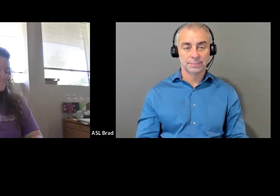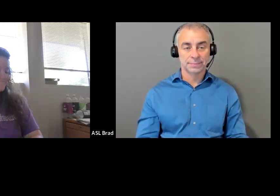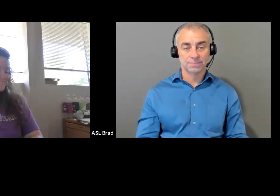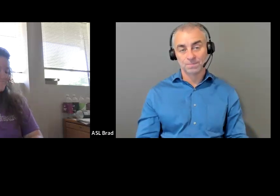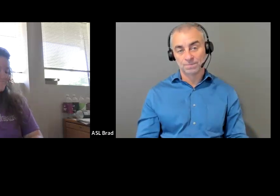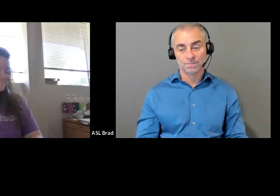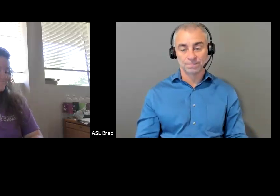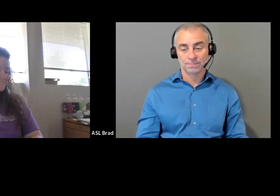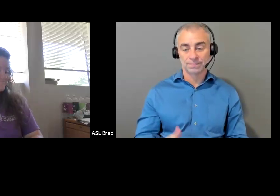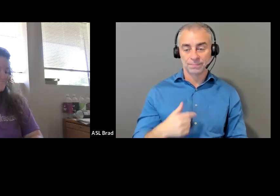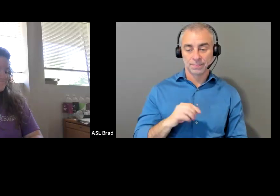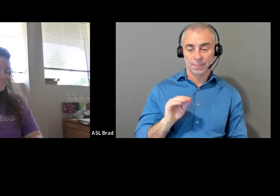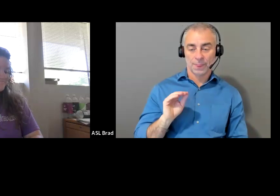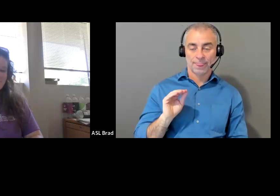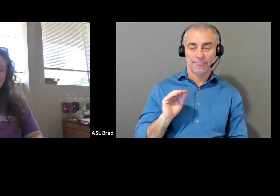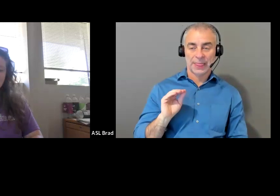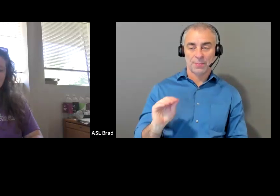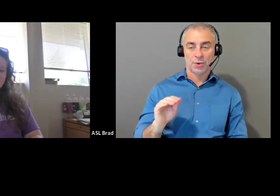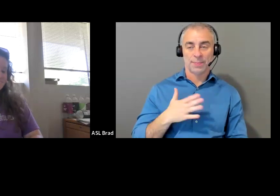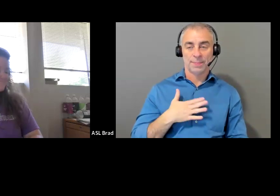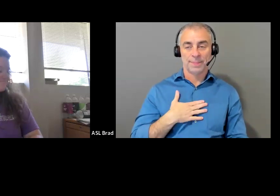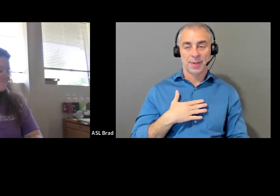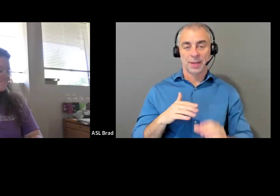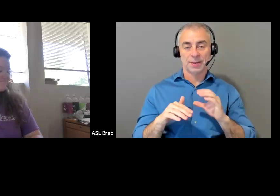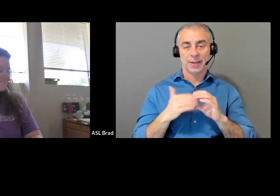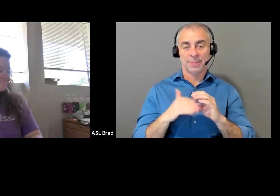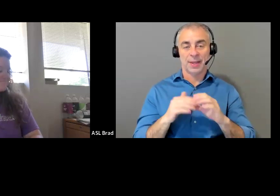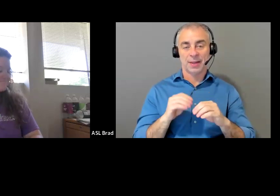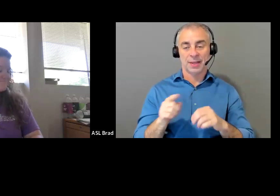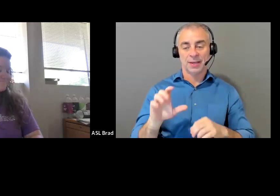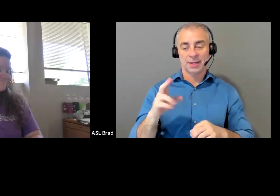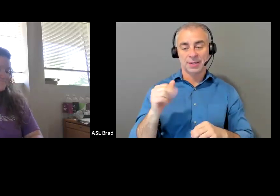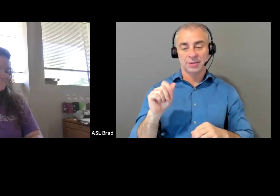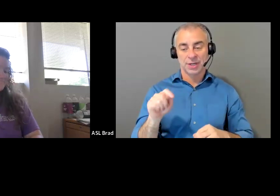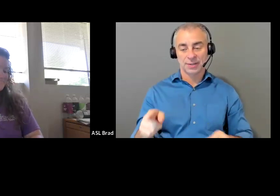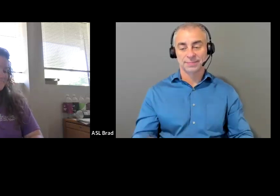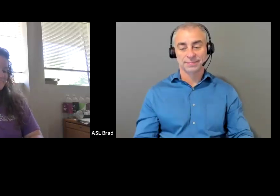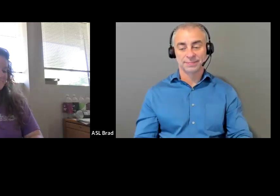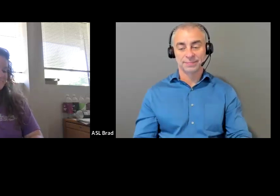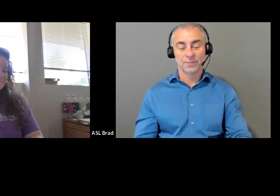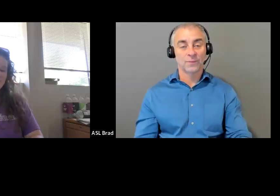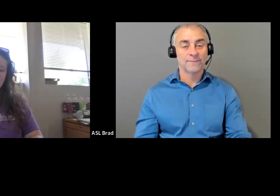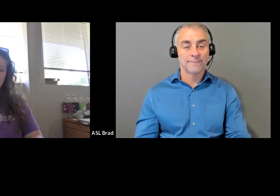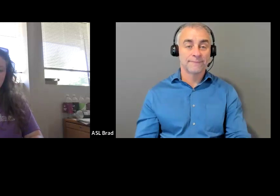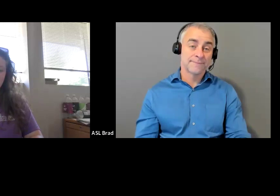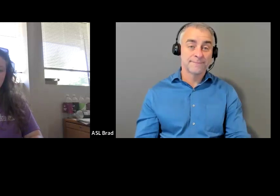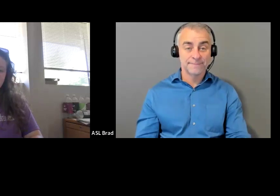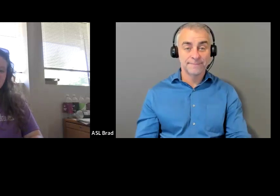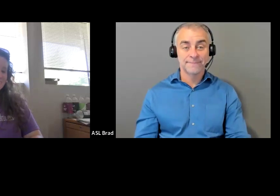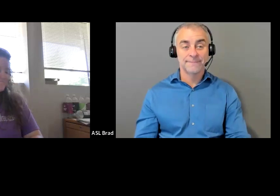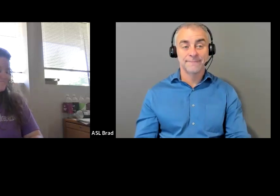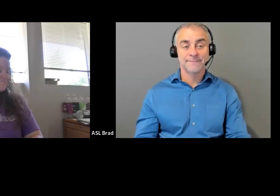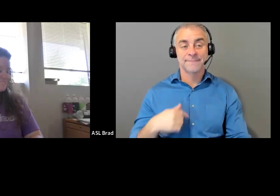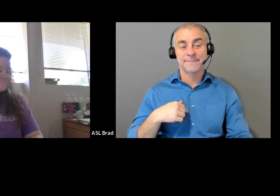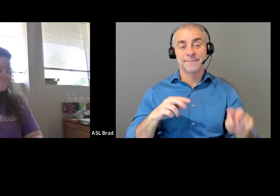I put my email in the chat, and yeah, I